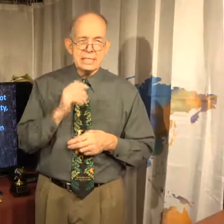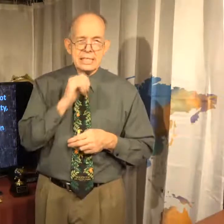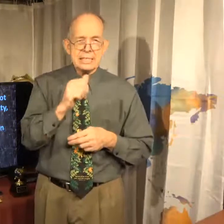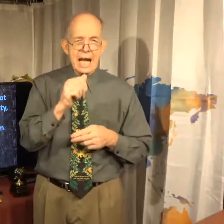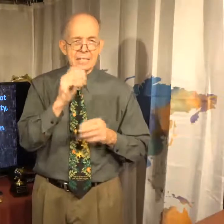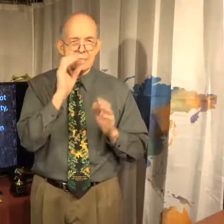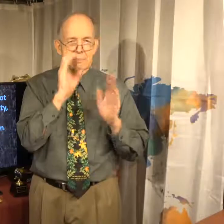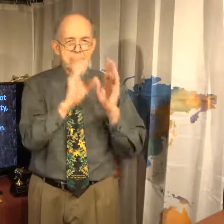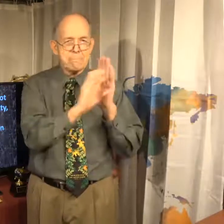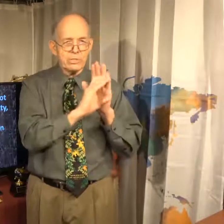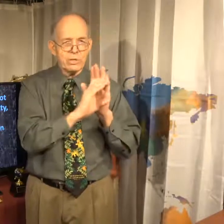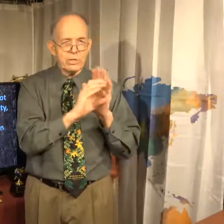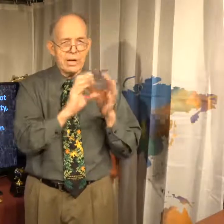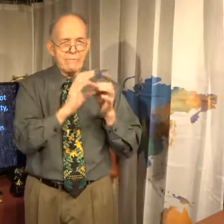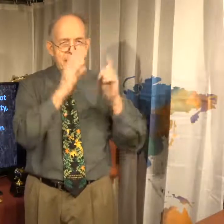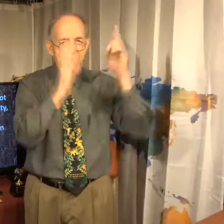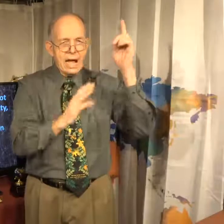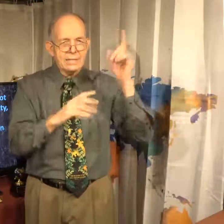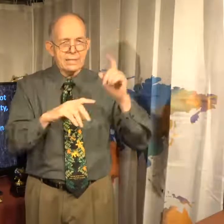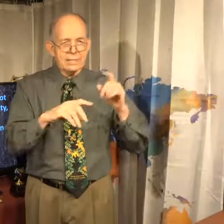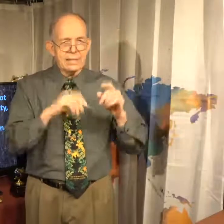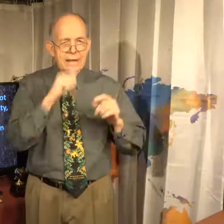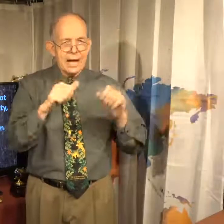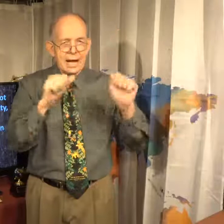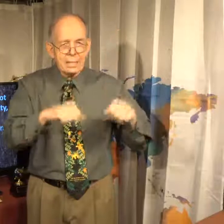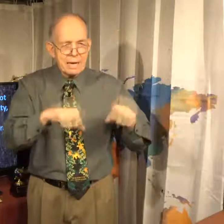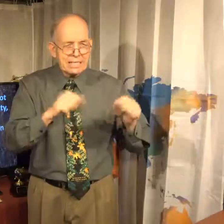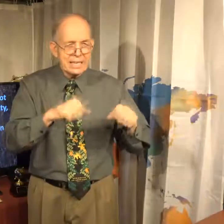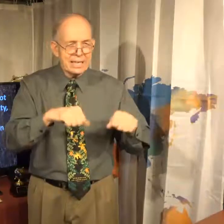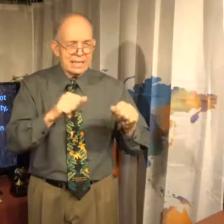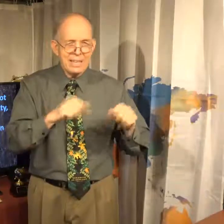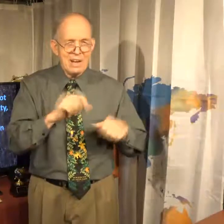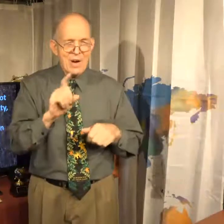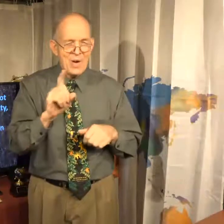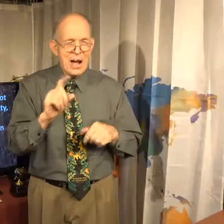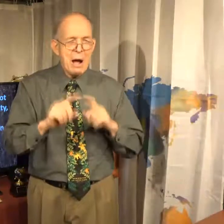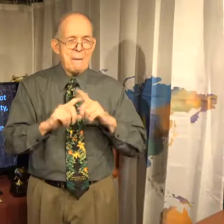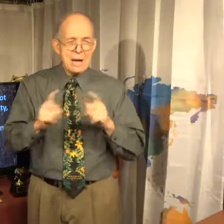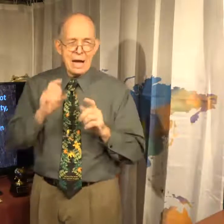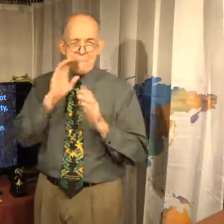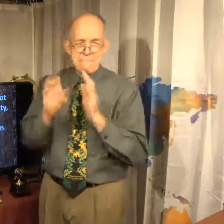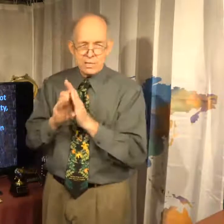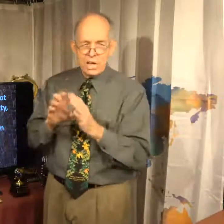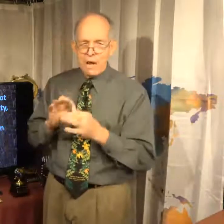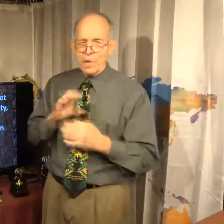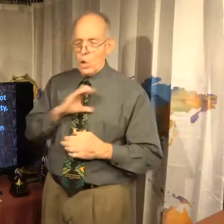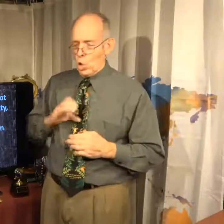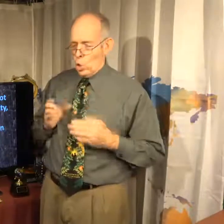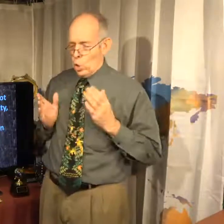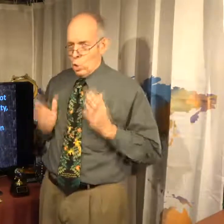It's not picture of God at the bad day. No, but a picture of